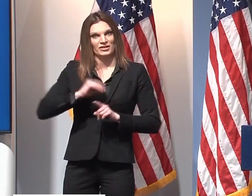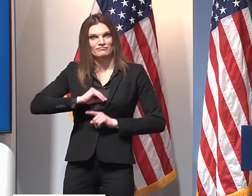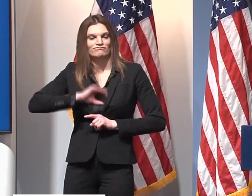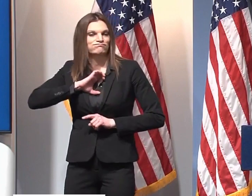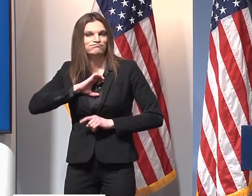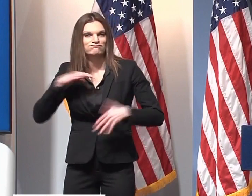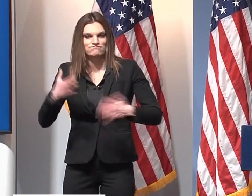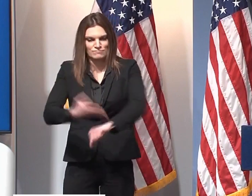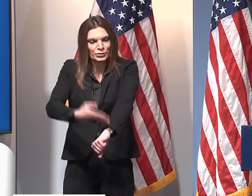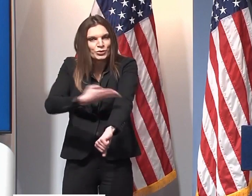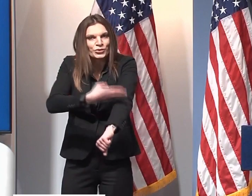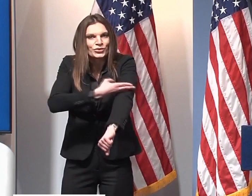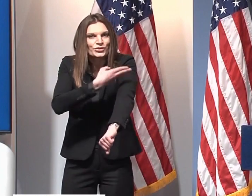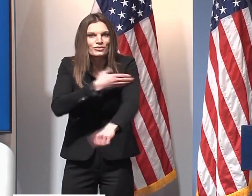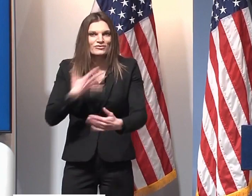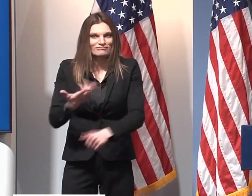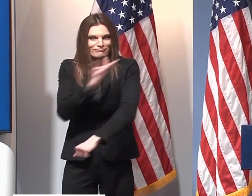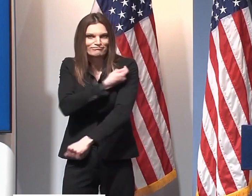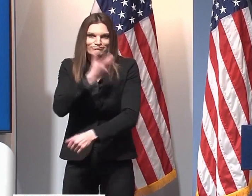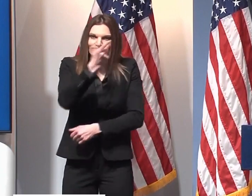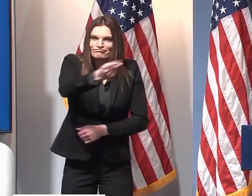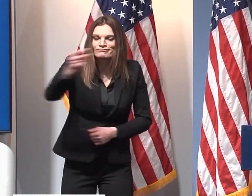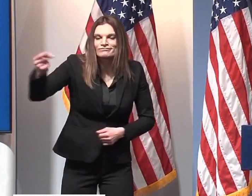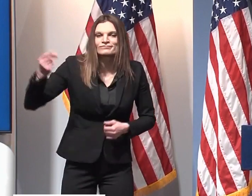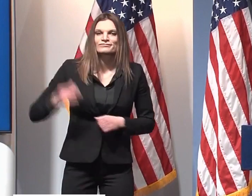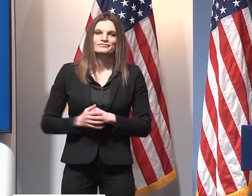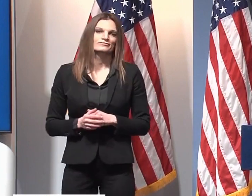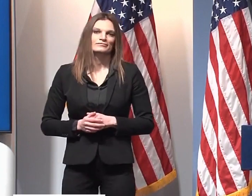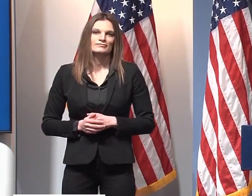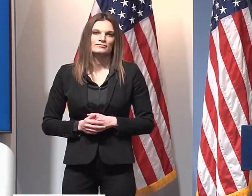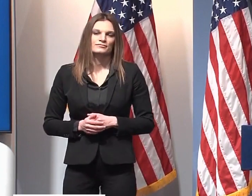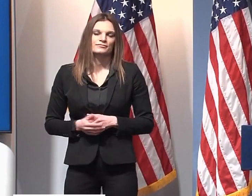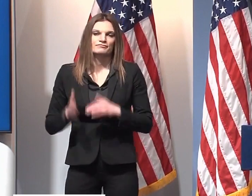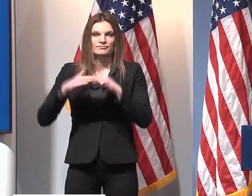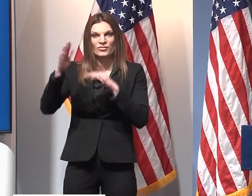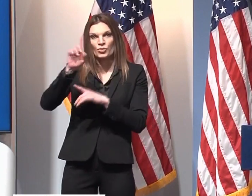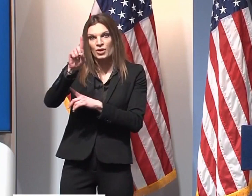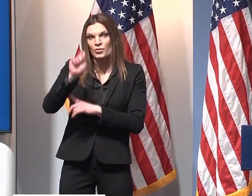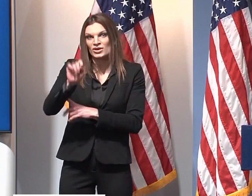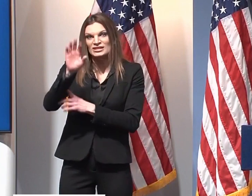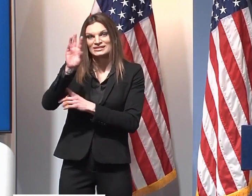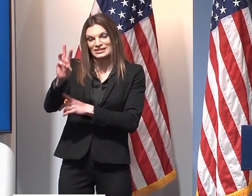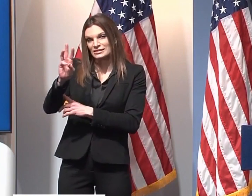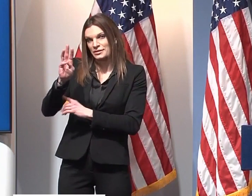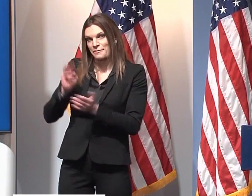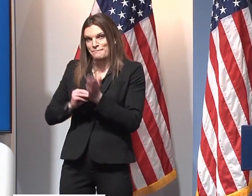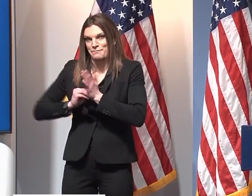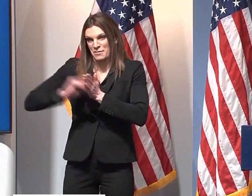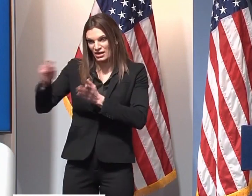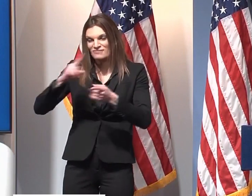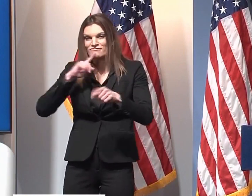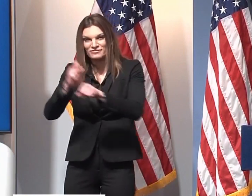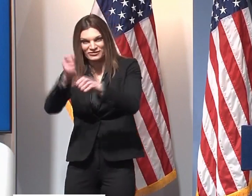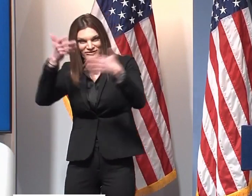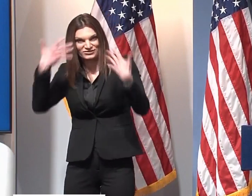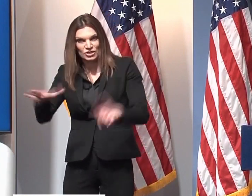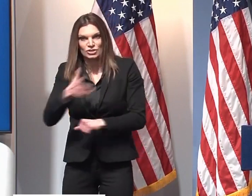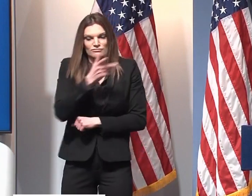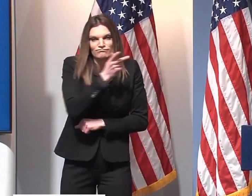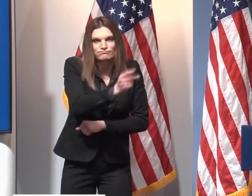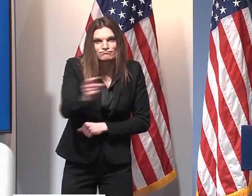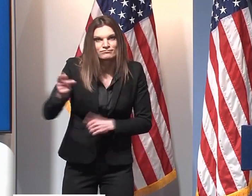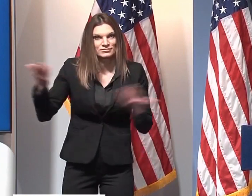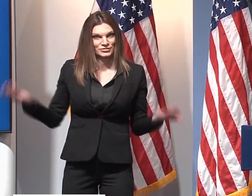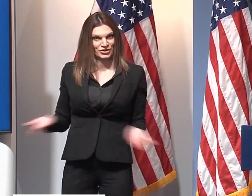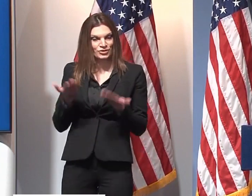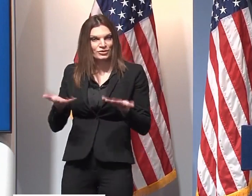the progress we are making on our vaccinations. More than 1.6 million doses of these safe and effective vaccines